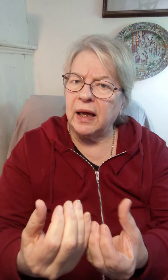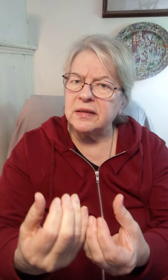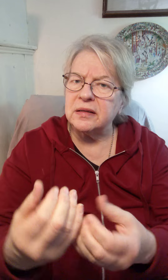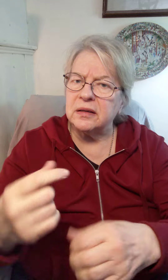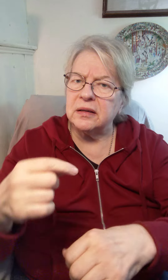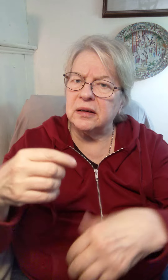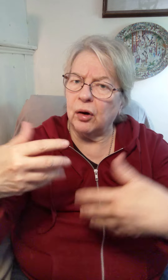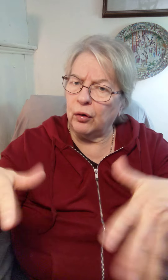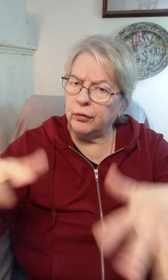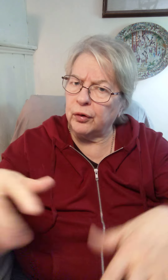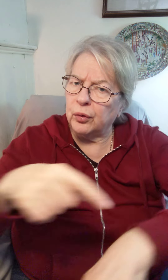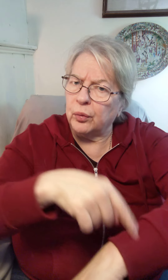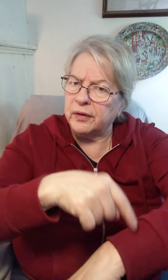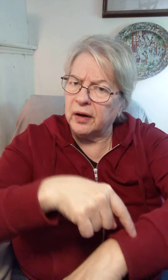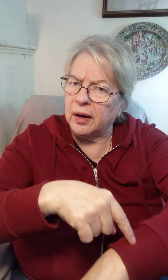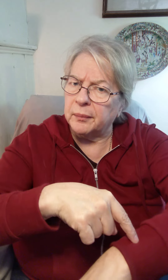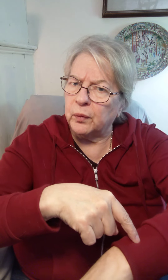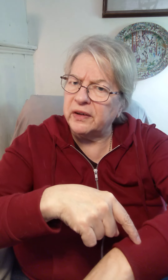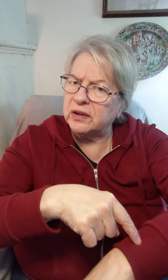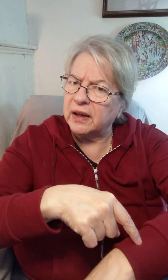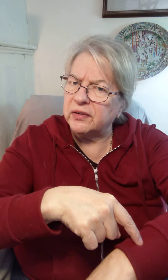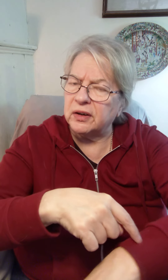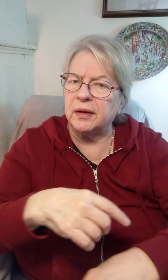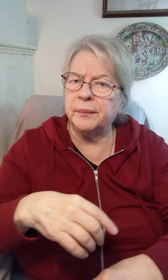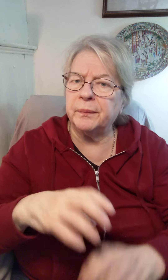Class over what time? When is class done?